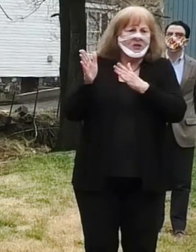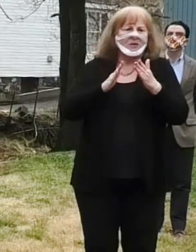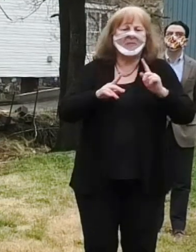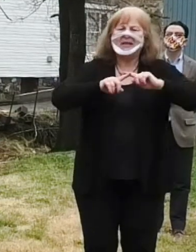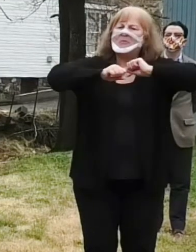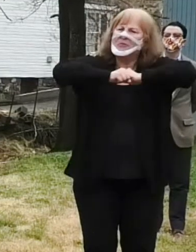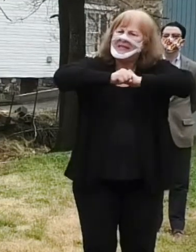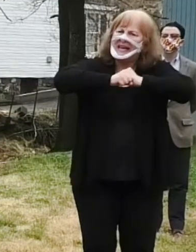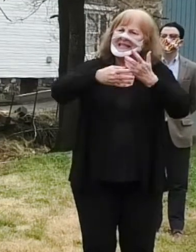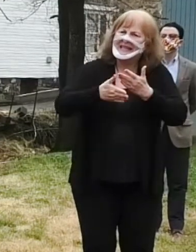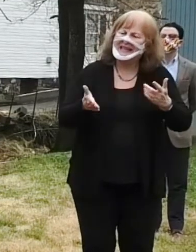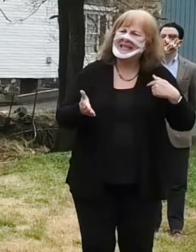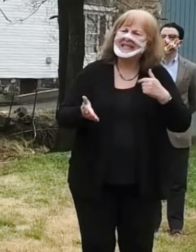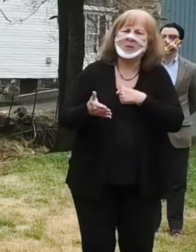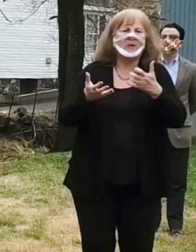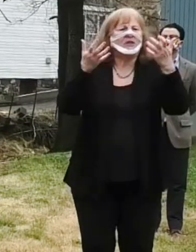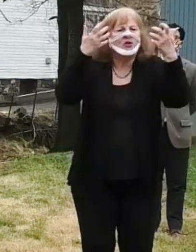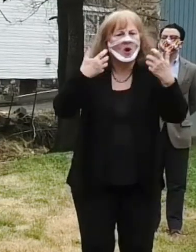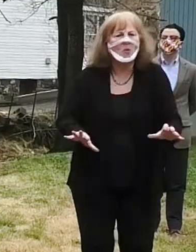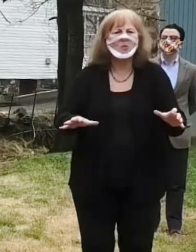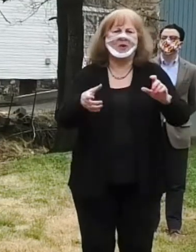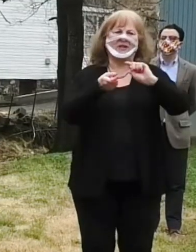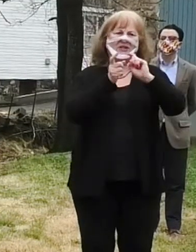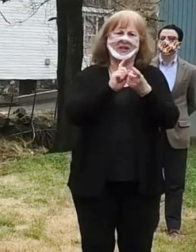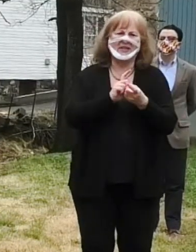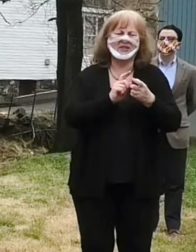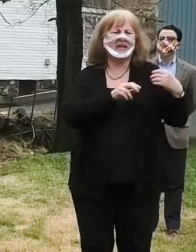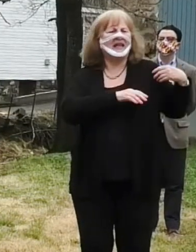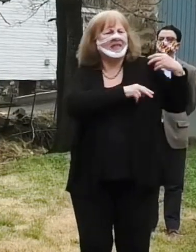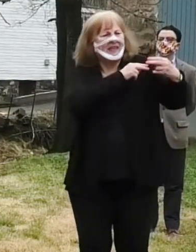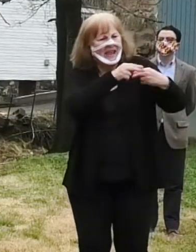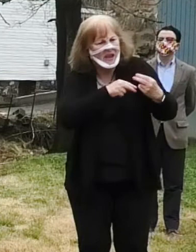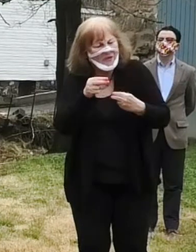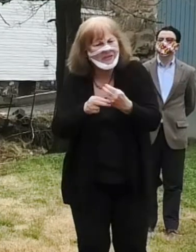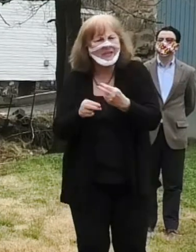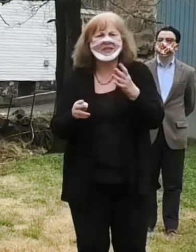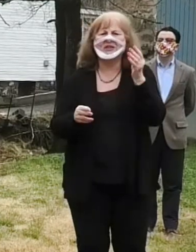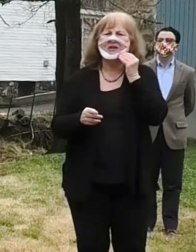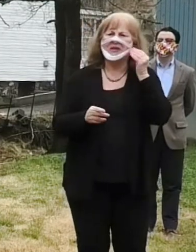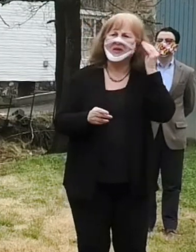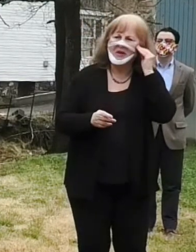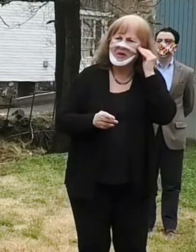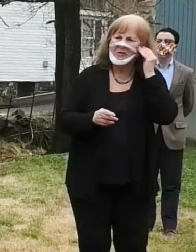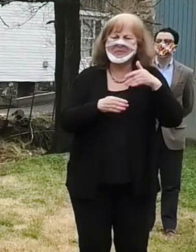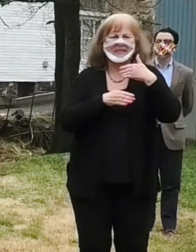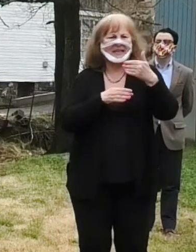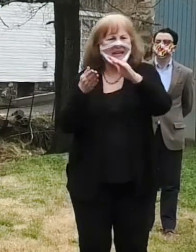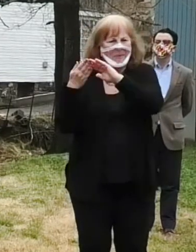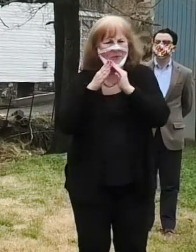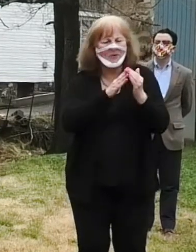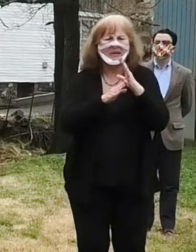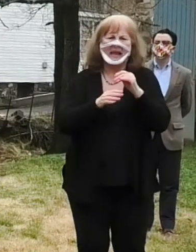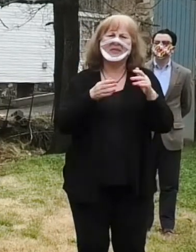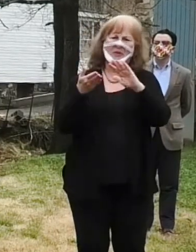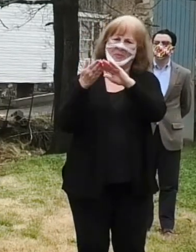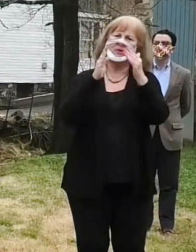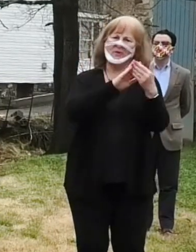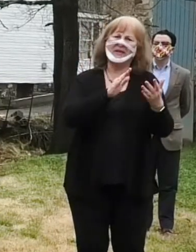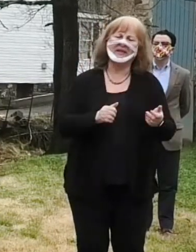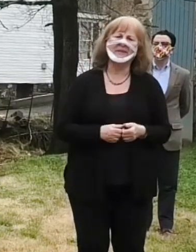the very things we don't want changed: our heritage, our homes, our neighborhood, and our